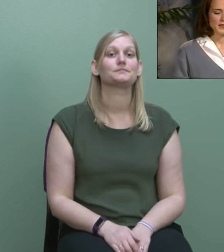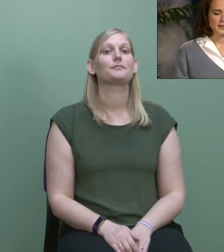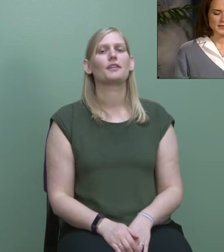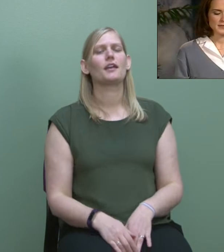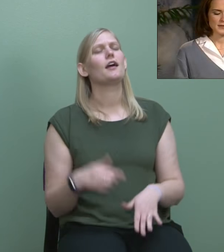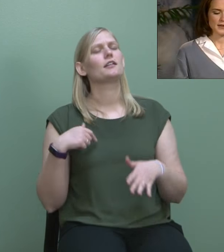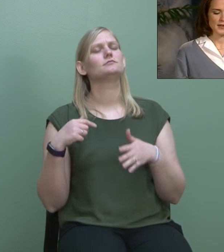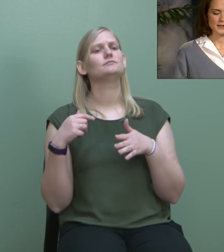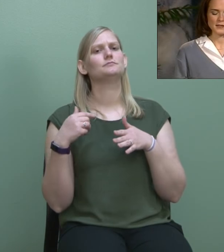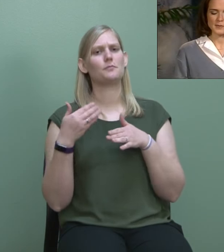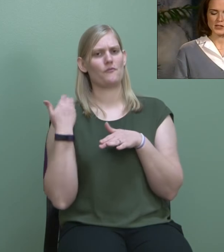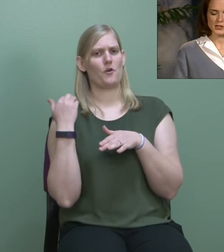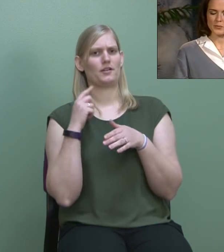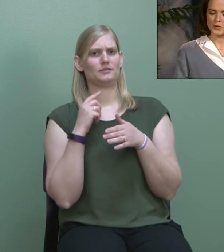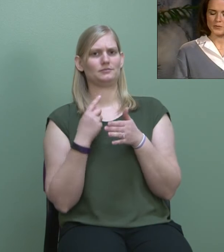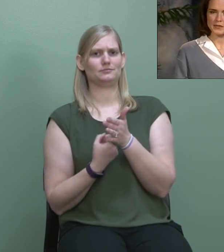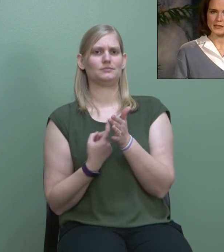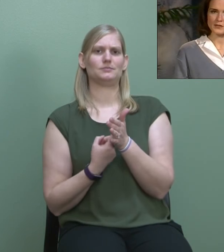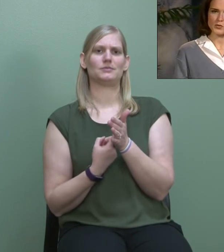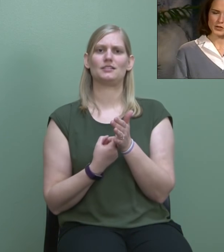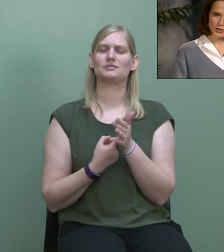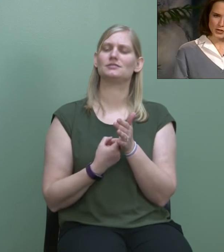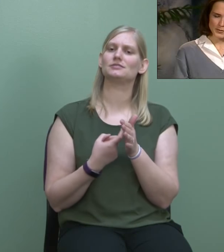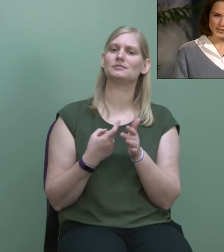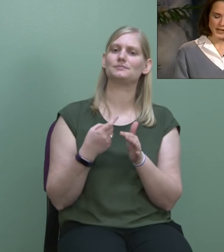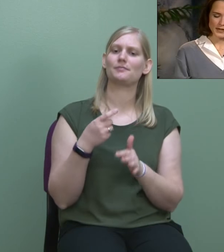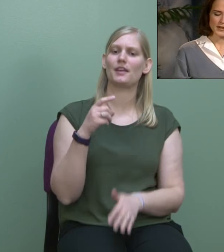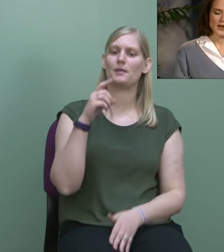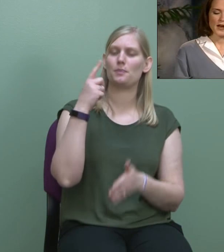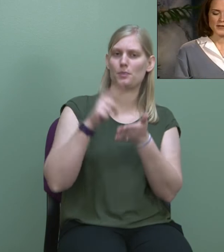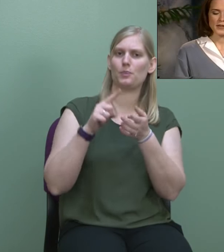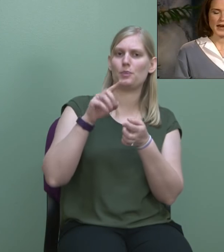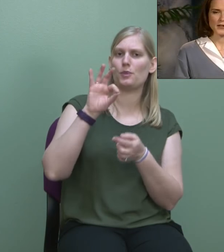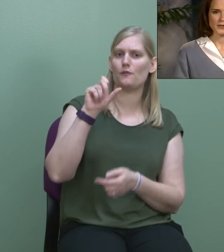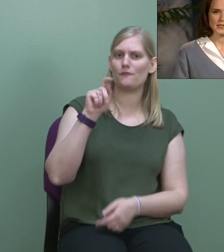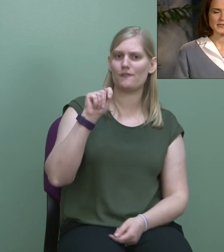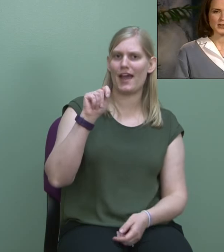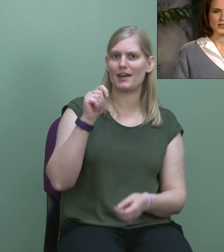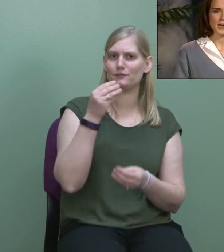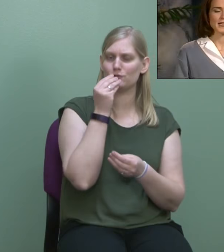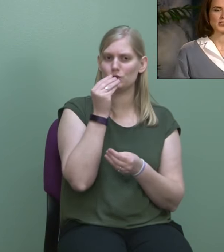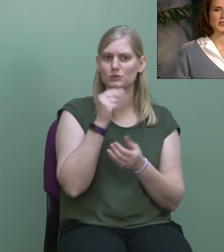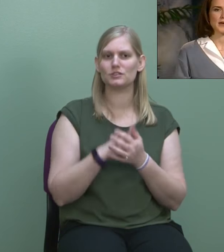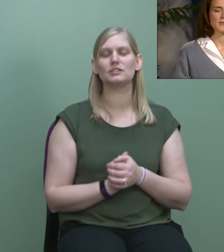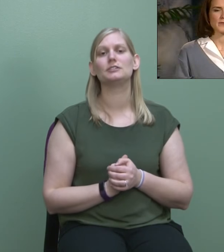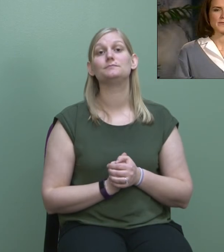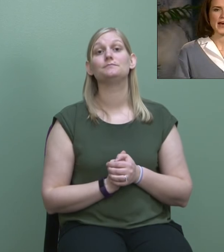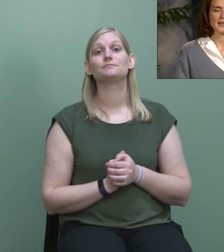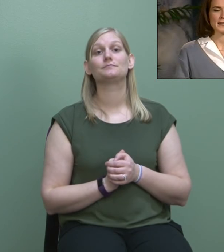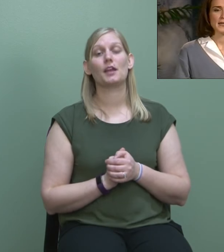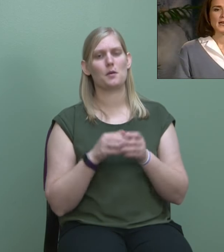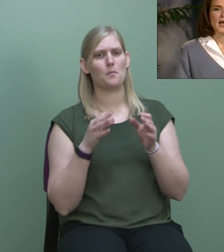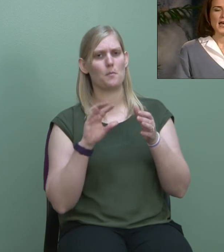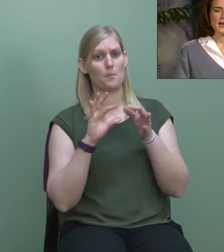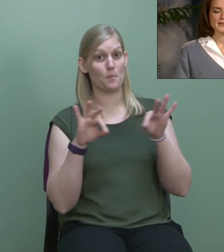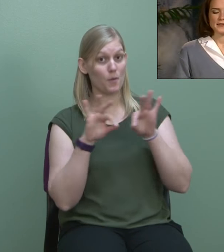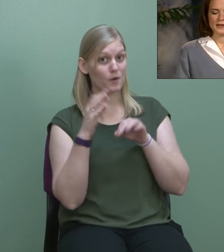foods. This is especially important because only 30% of the calories in our diet should come from